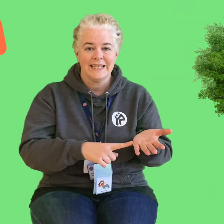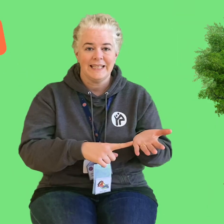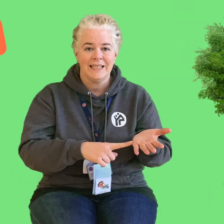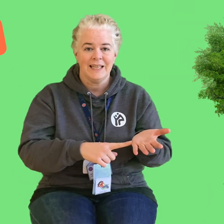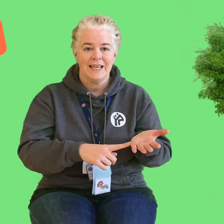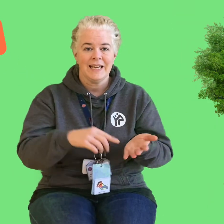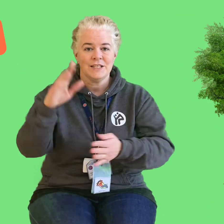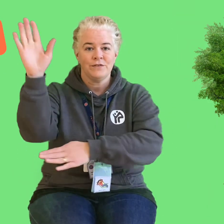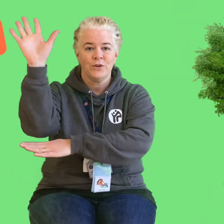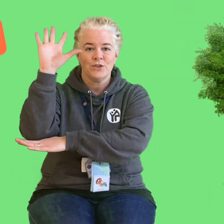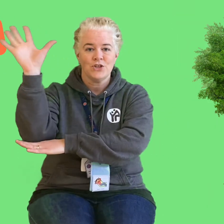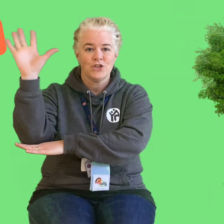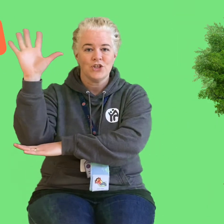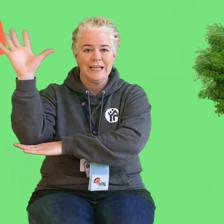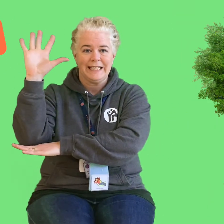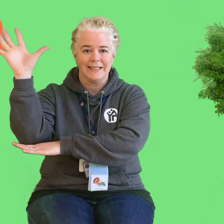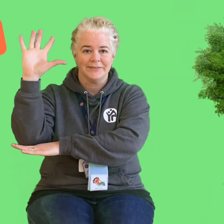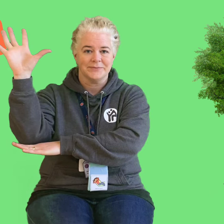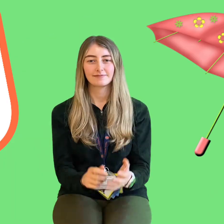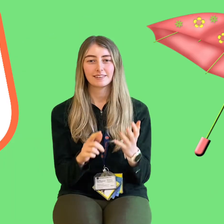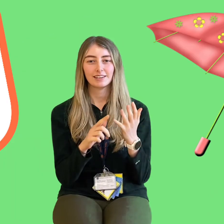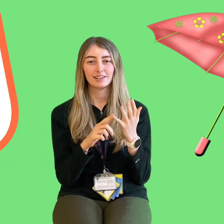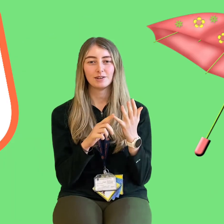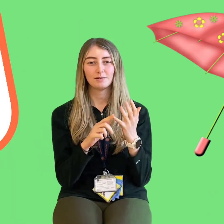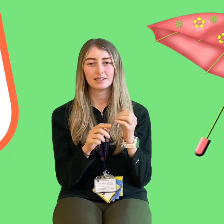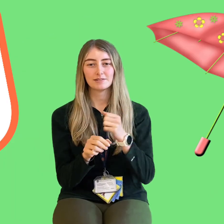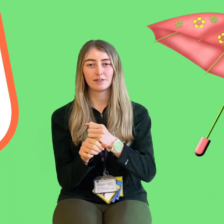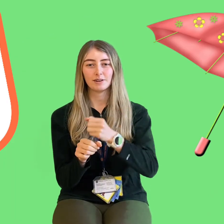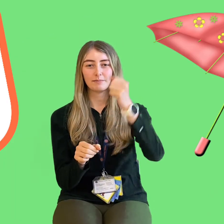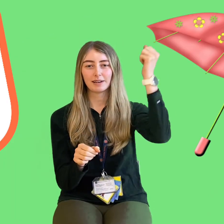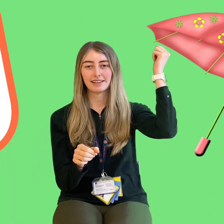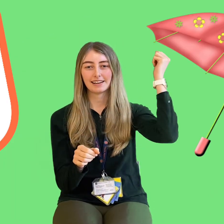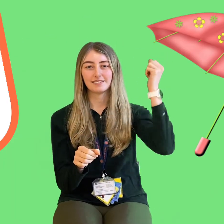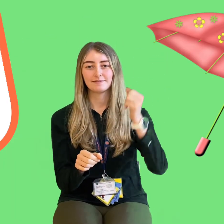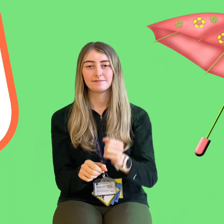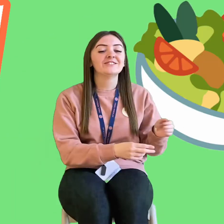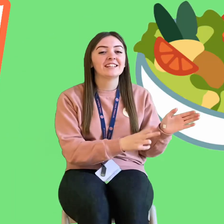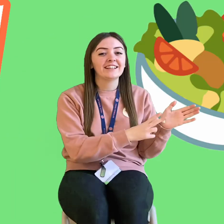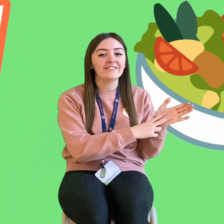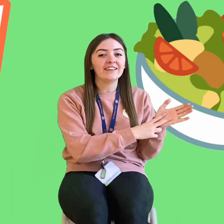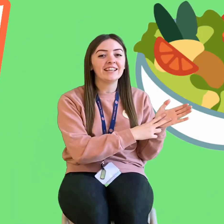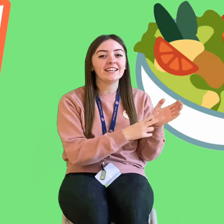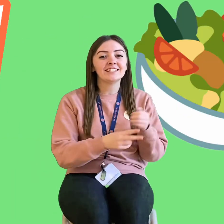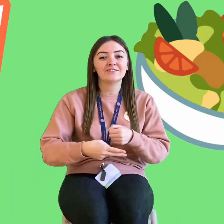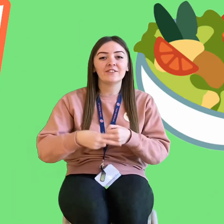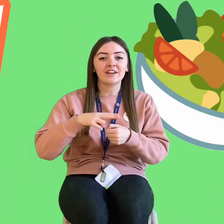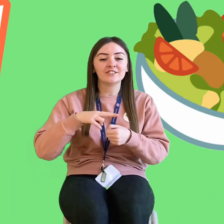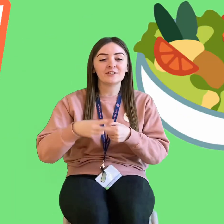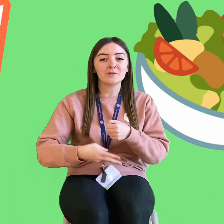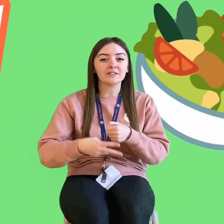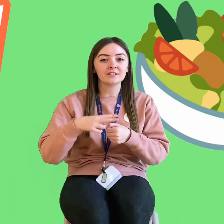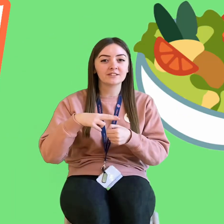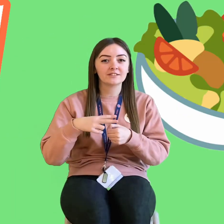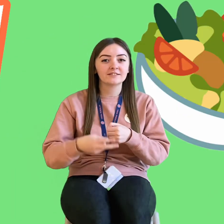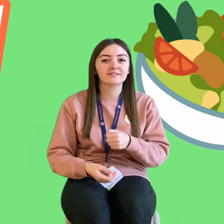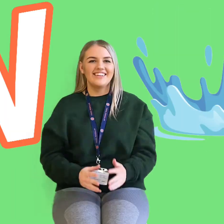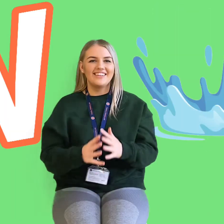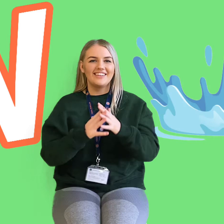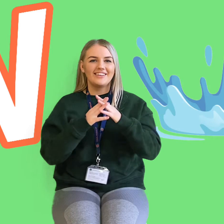T is for tree. U is for umbrella. V is for vegetables.